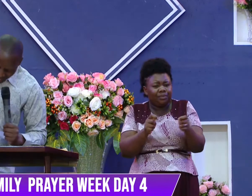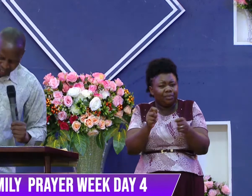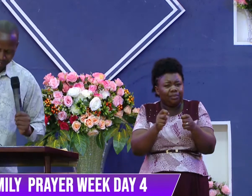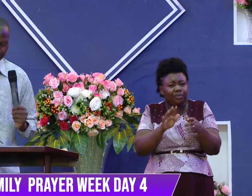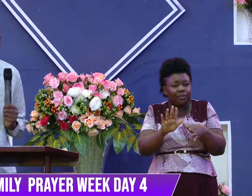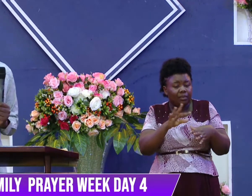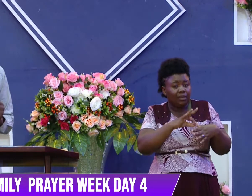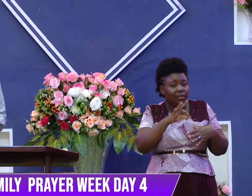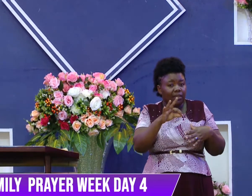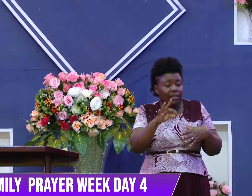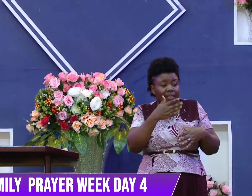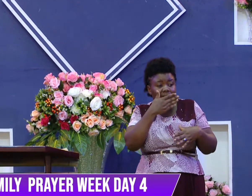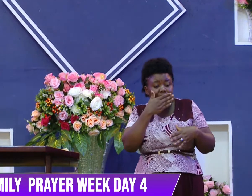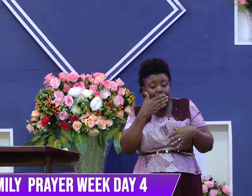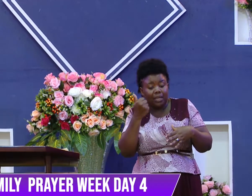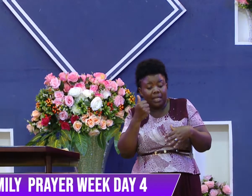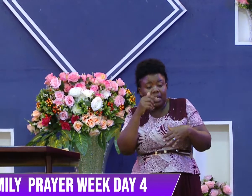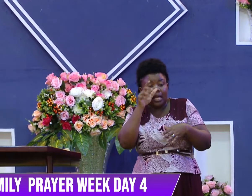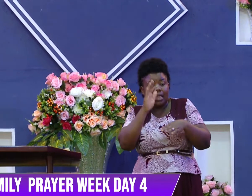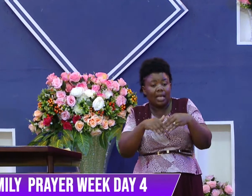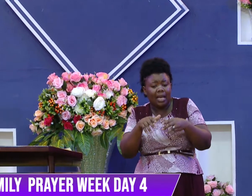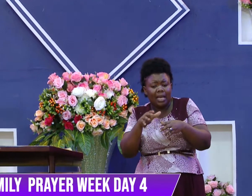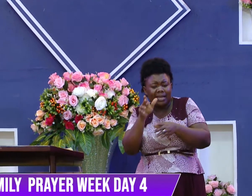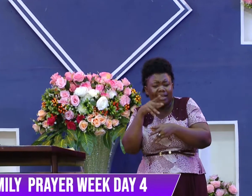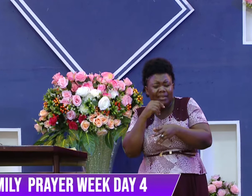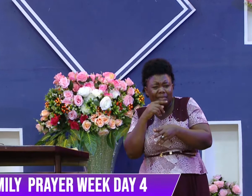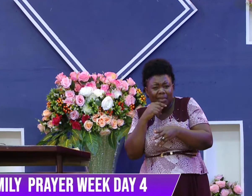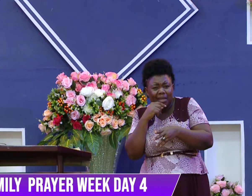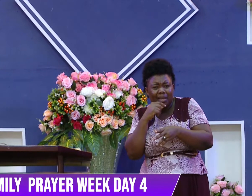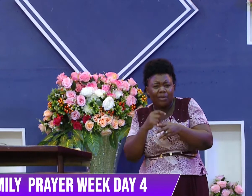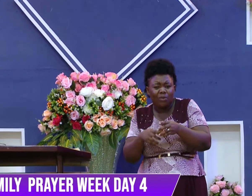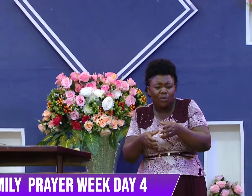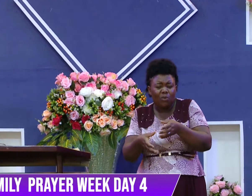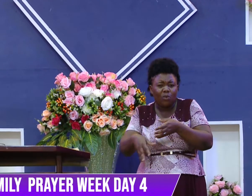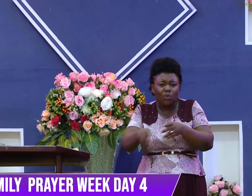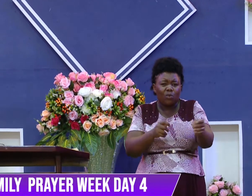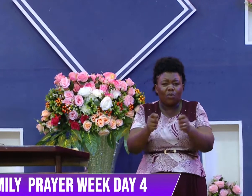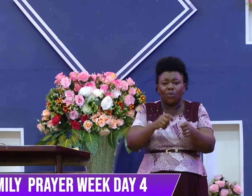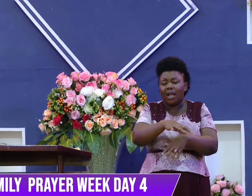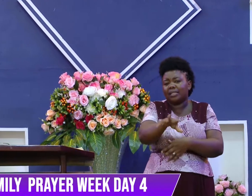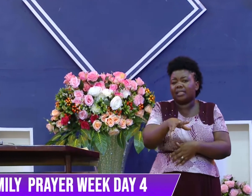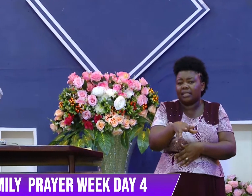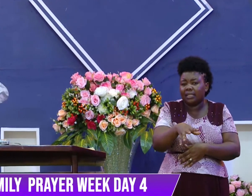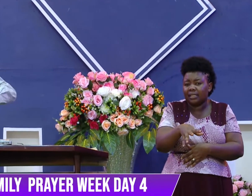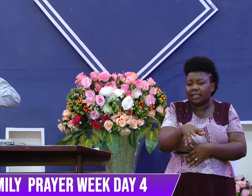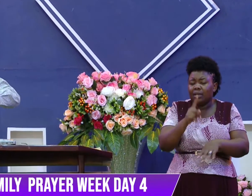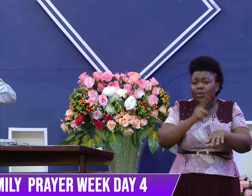warriors. And he says that one with self-control than one who takes the city.